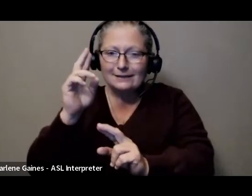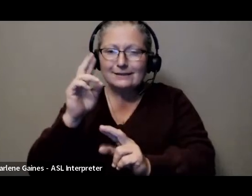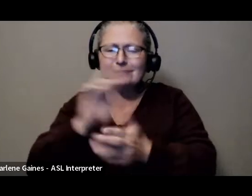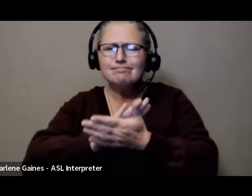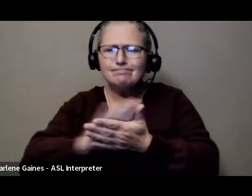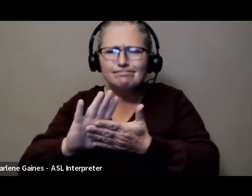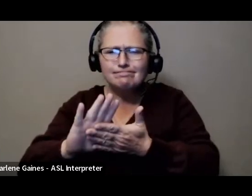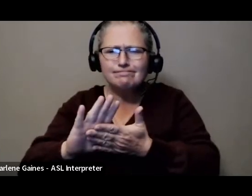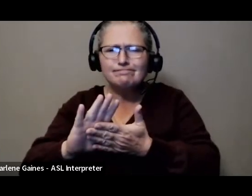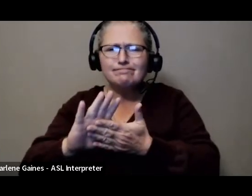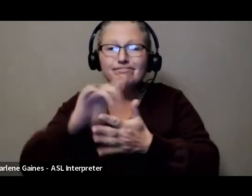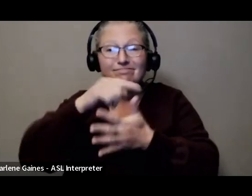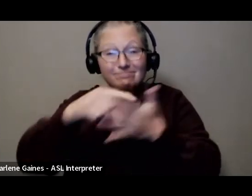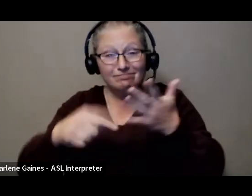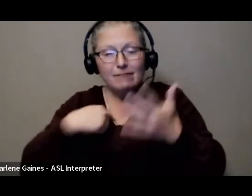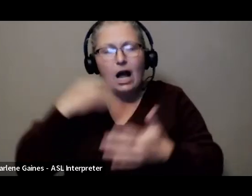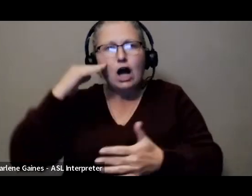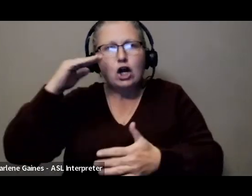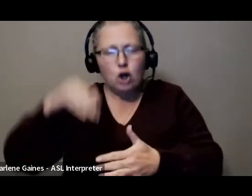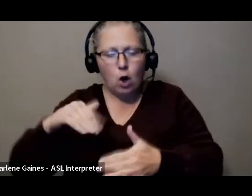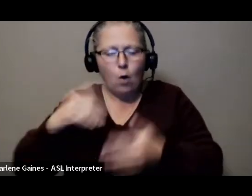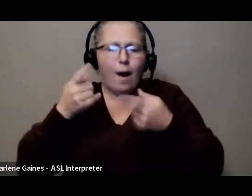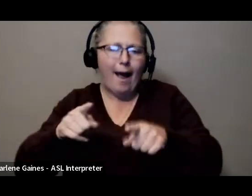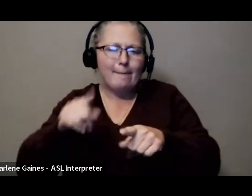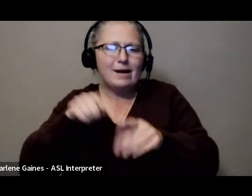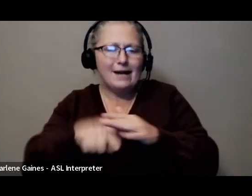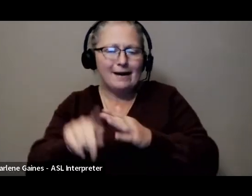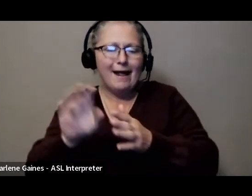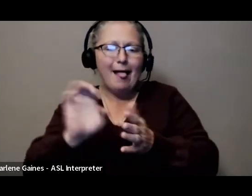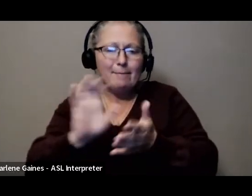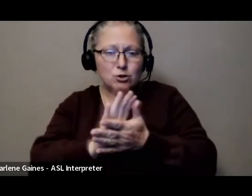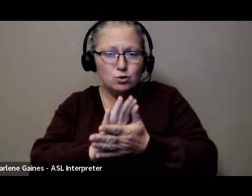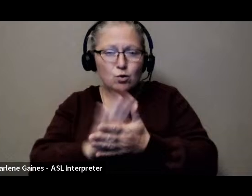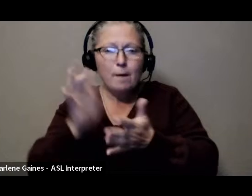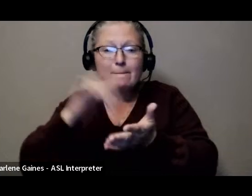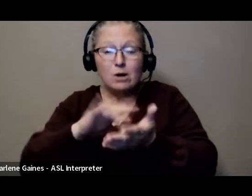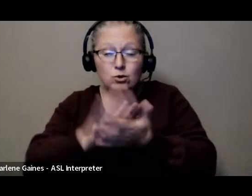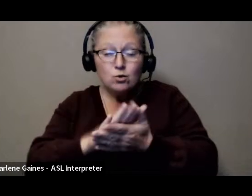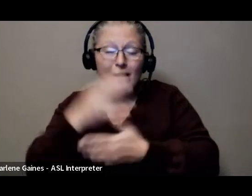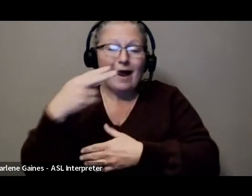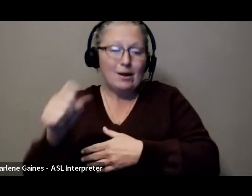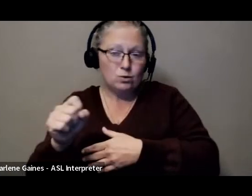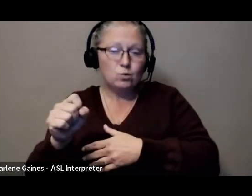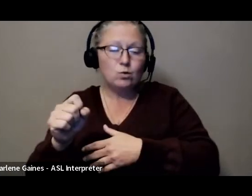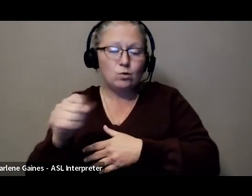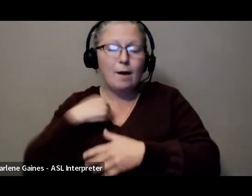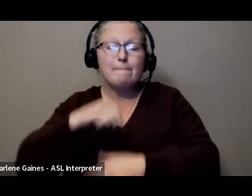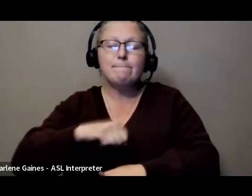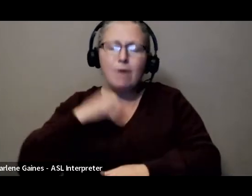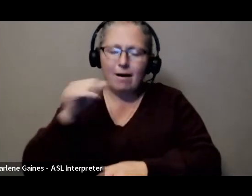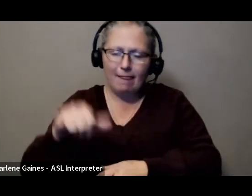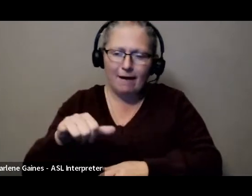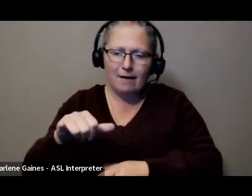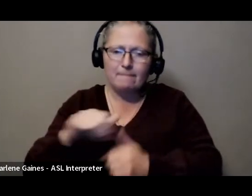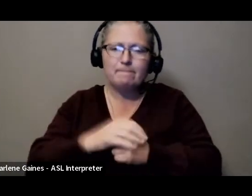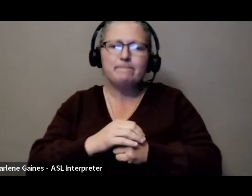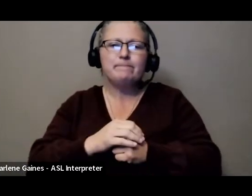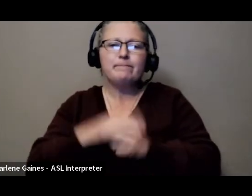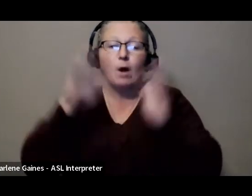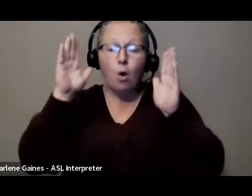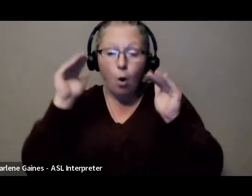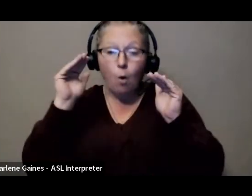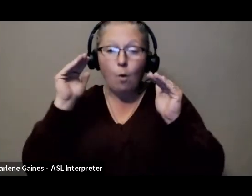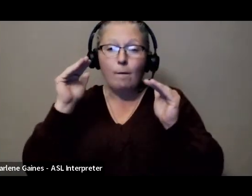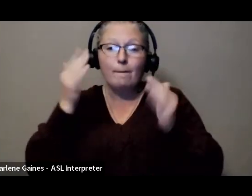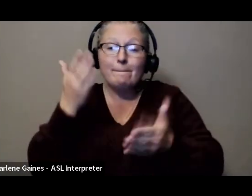kindness. These are all things that I know happen in our elementary schools, our middle schools, and our high schools. And I'm very proud of that. And I hope